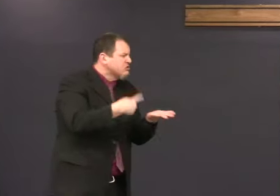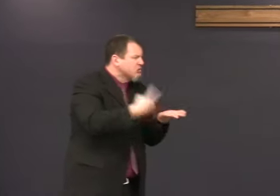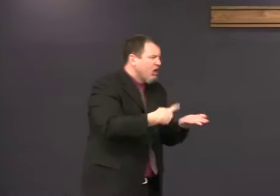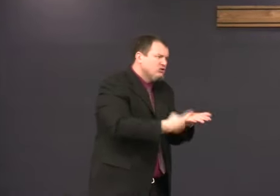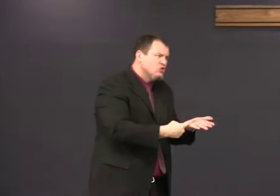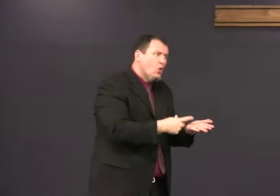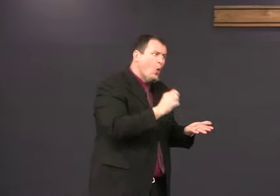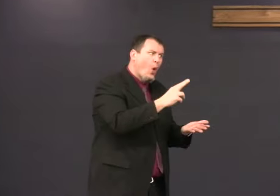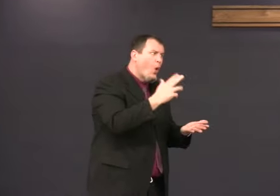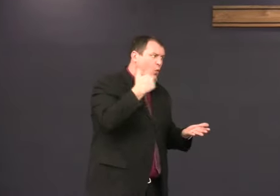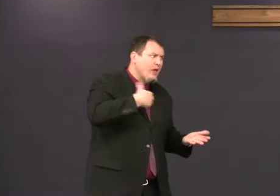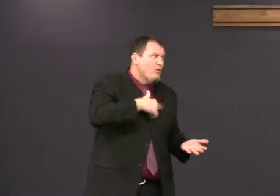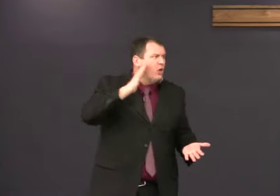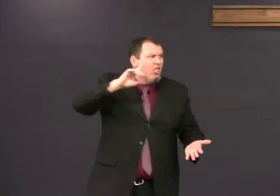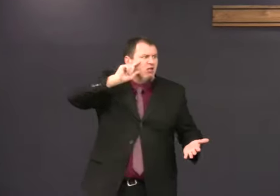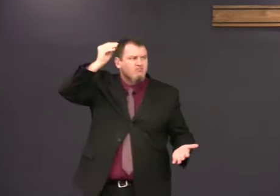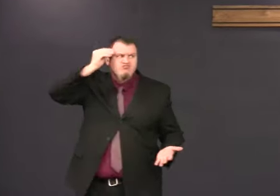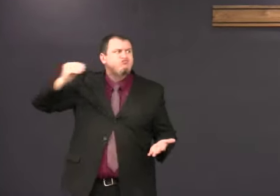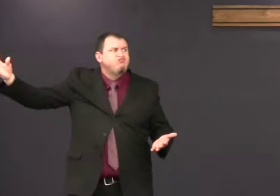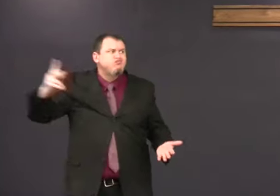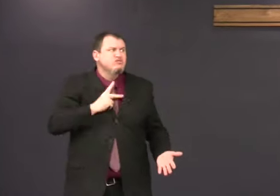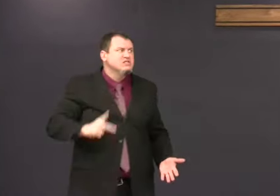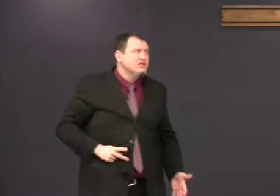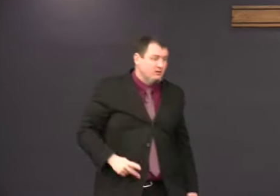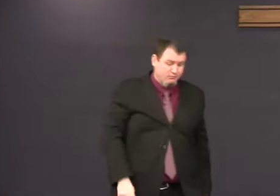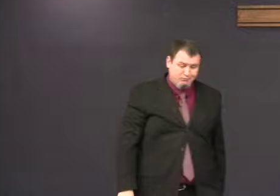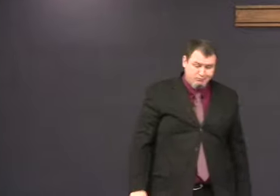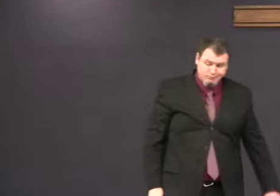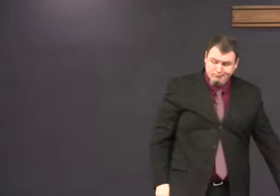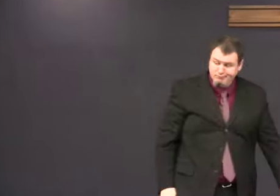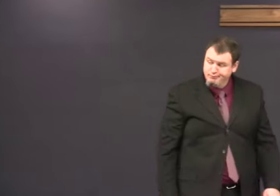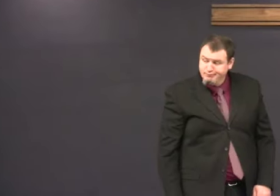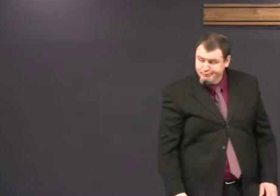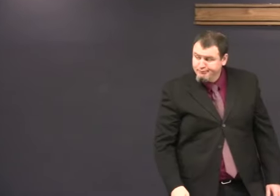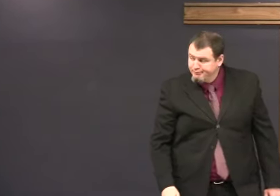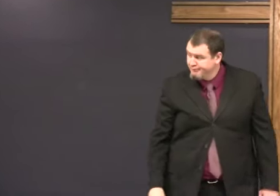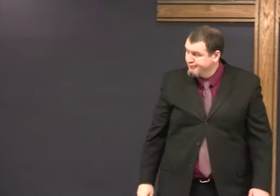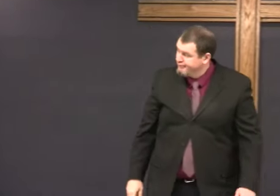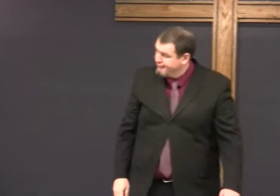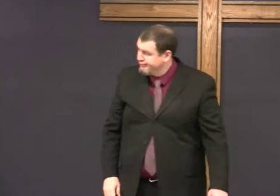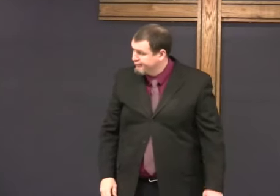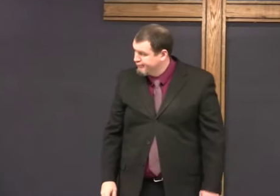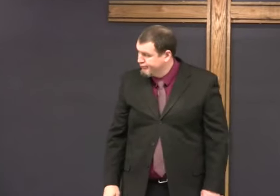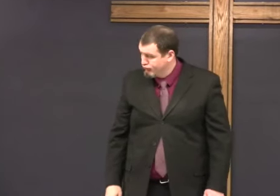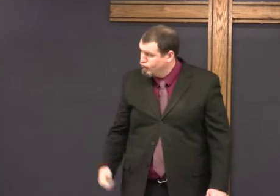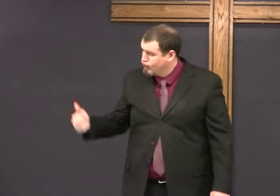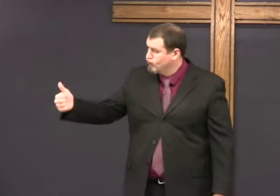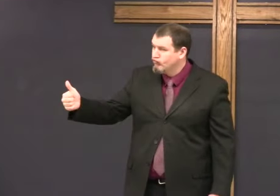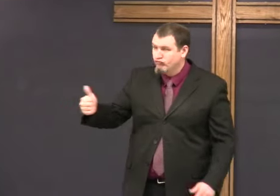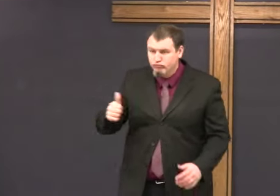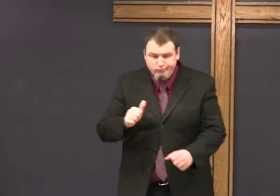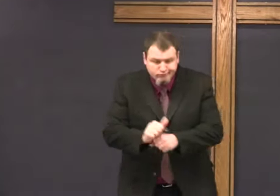You have to come out here and we got to talk about this, or we're going to tell a king what you're